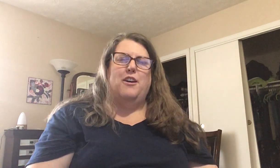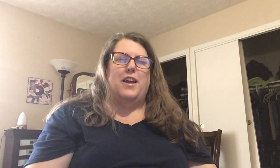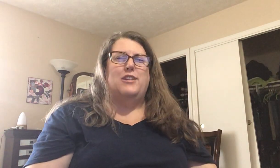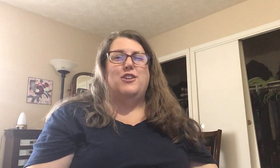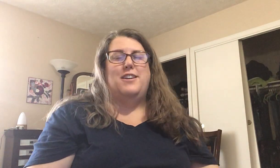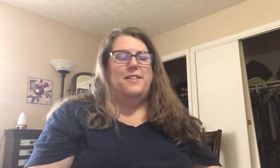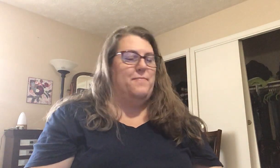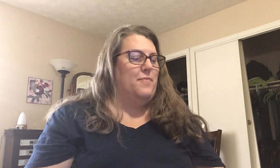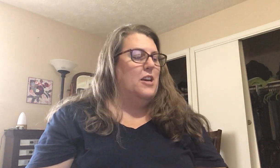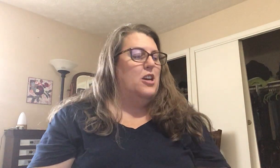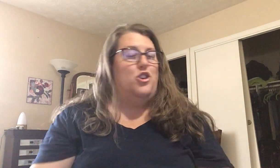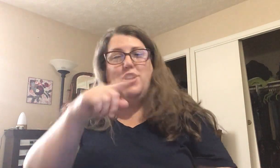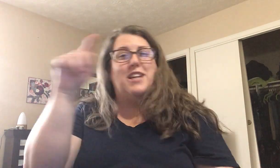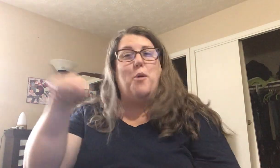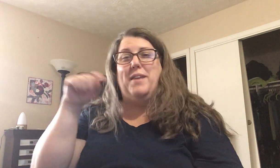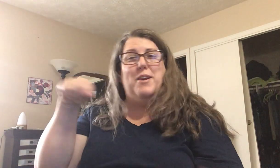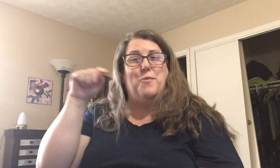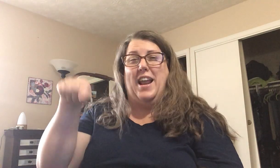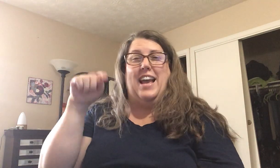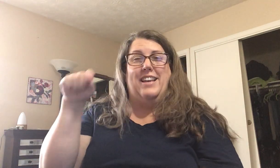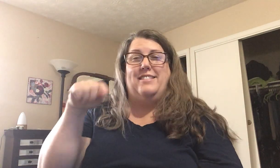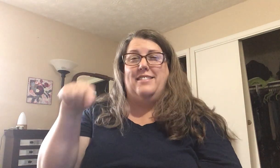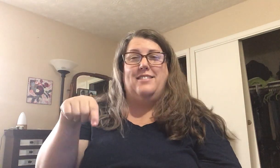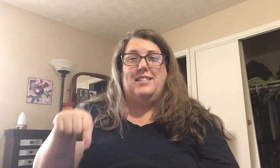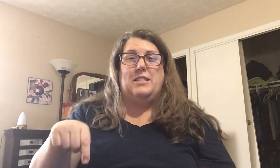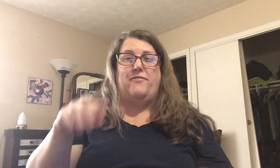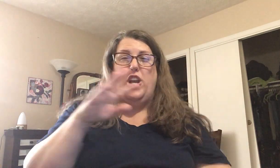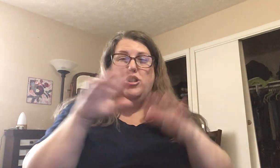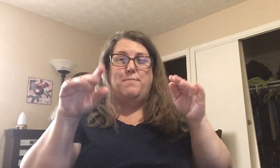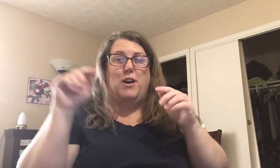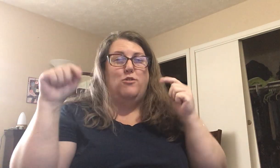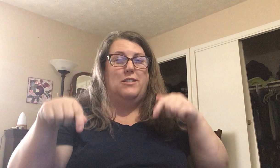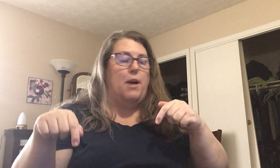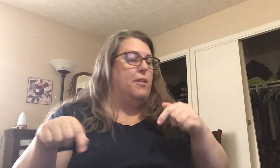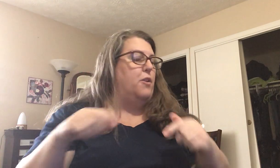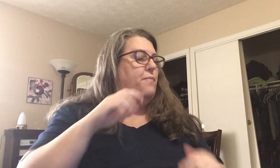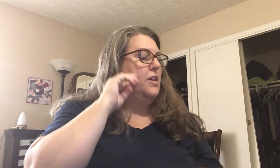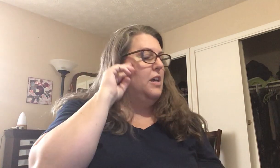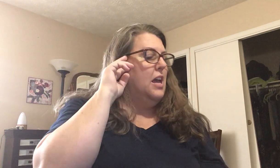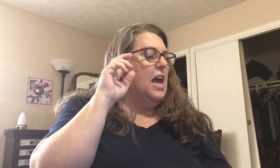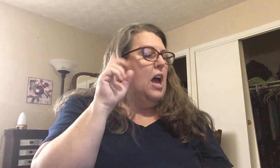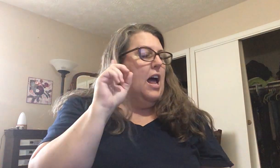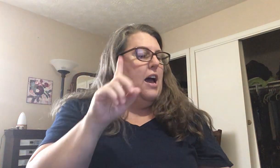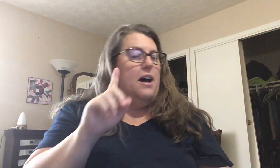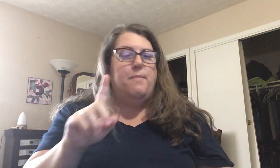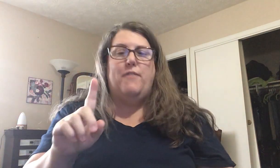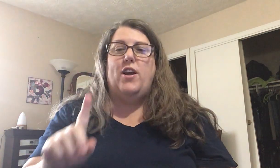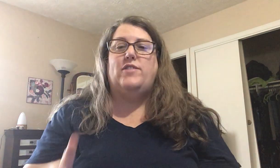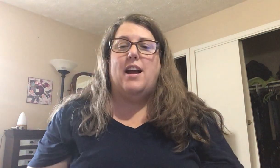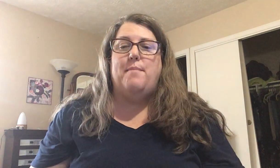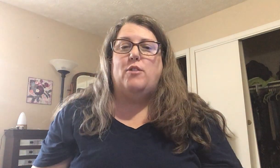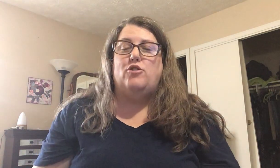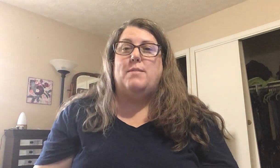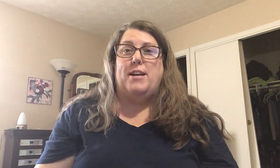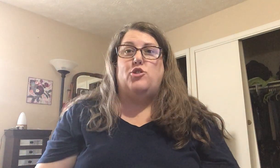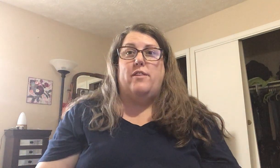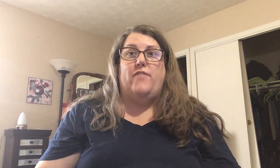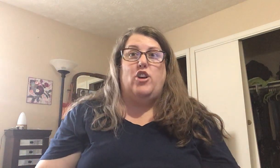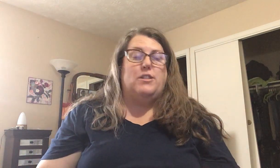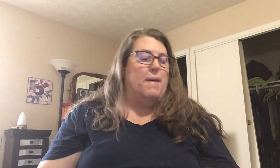Okay, so you can tell me what I finger spell down below. If we have time, I'll do some extra finger